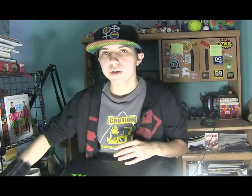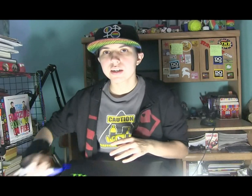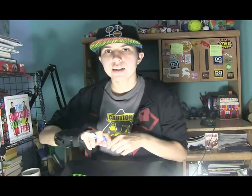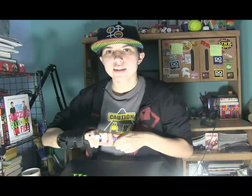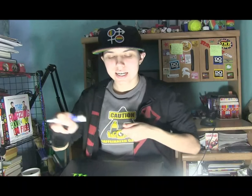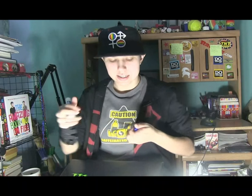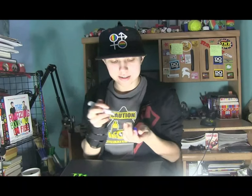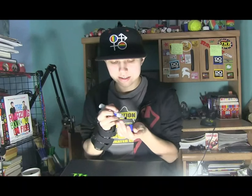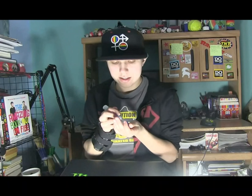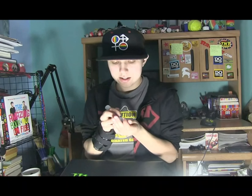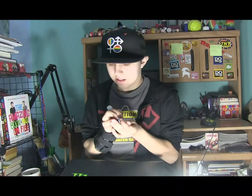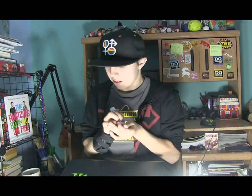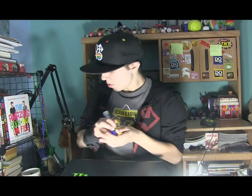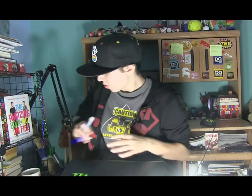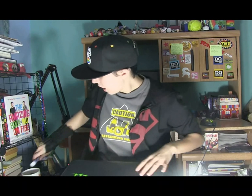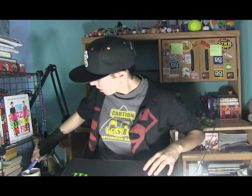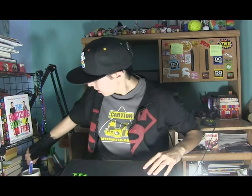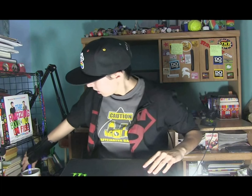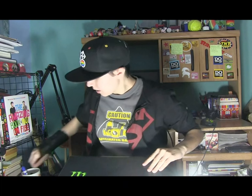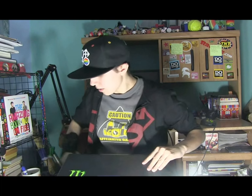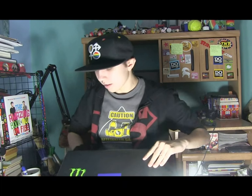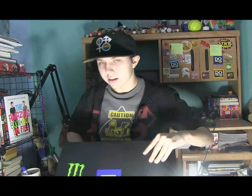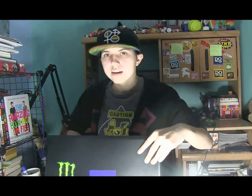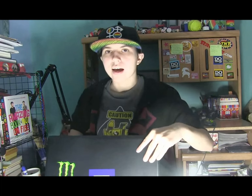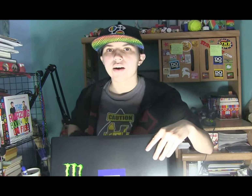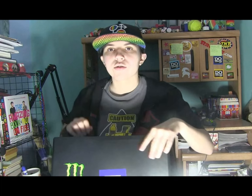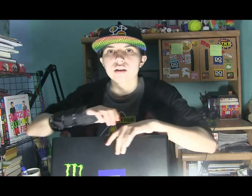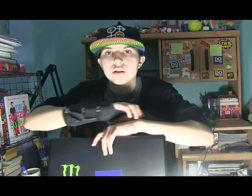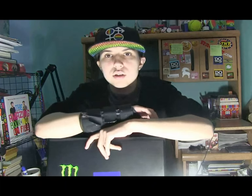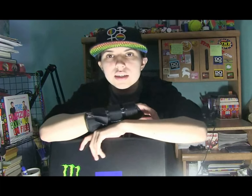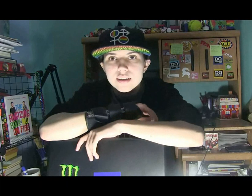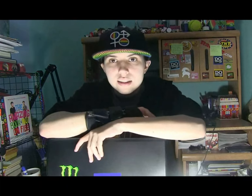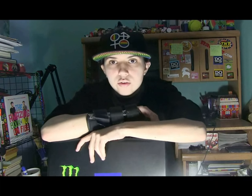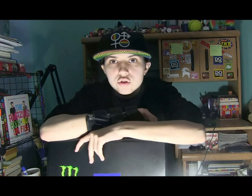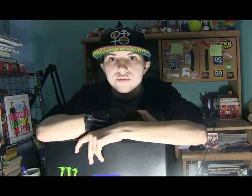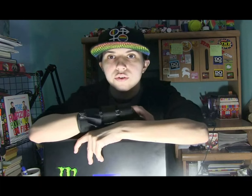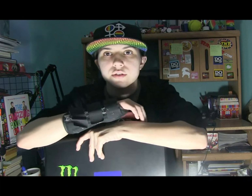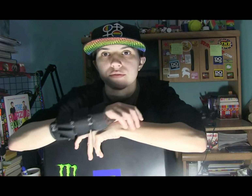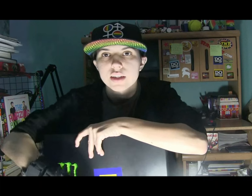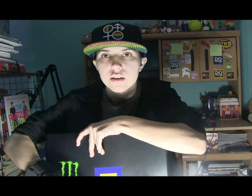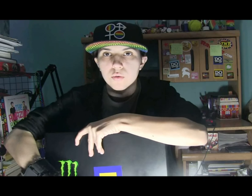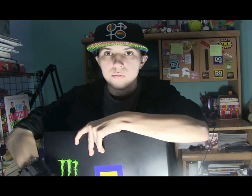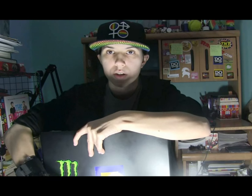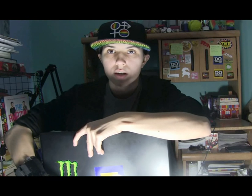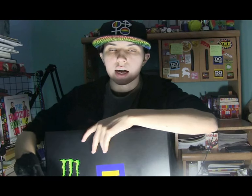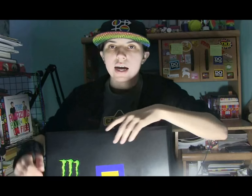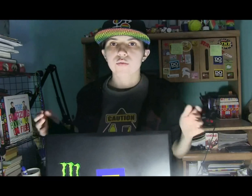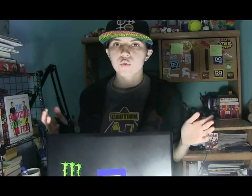But yeah, that is our learning sign language first video. I would